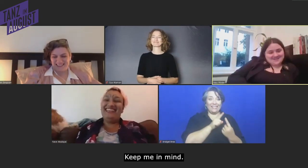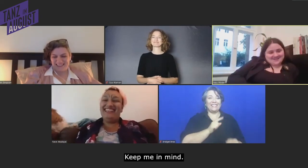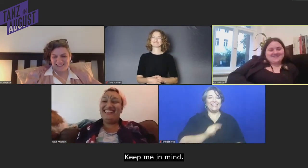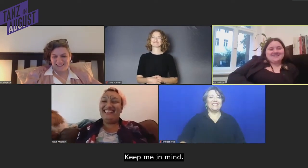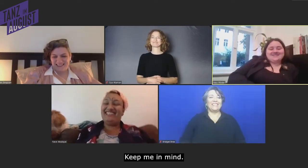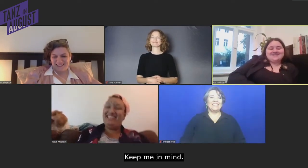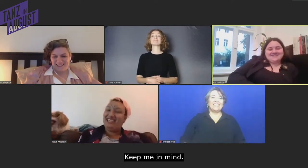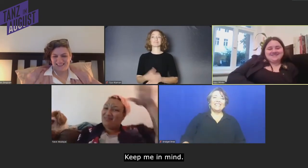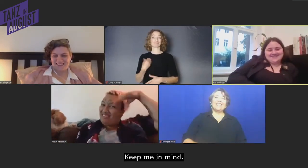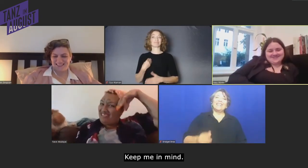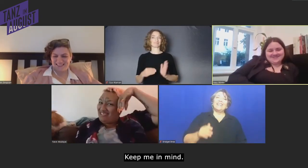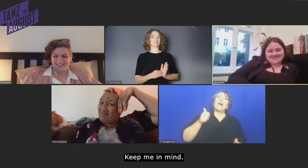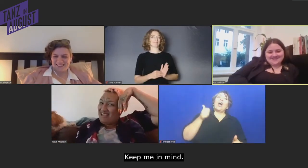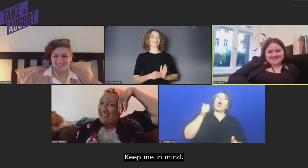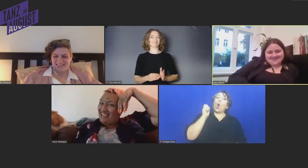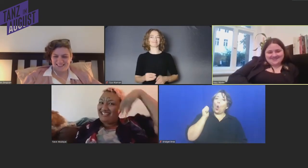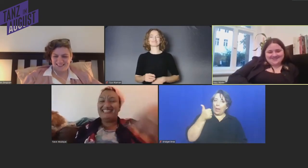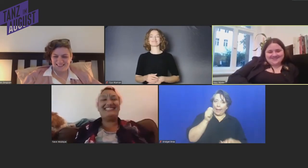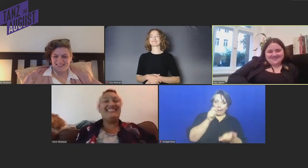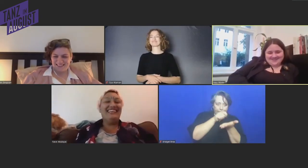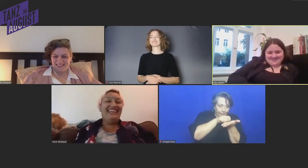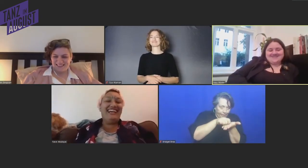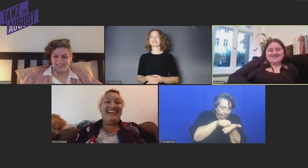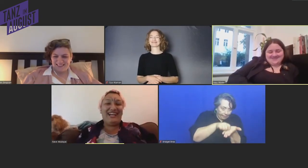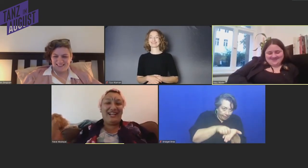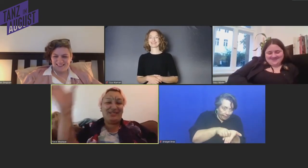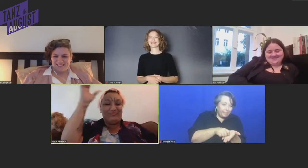Noted. In mind.